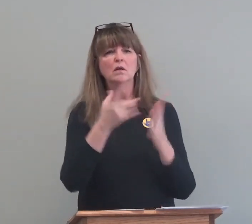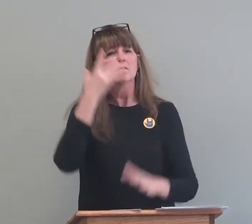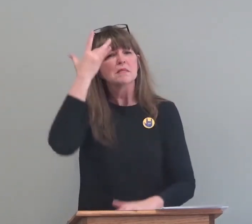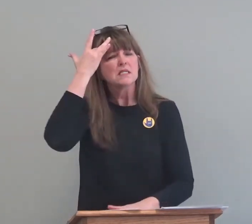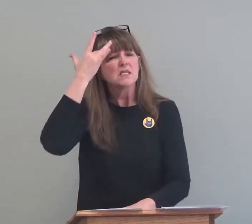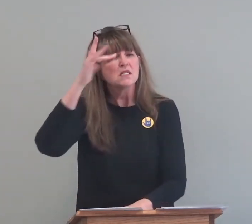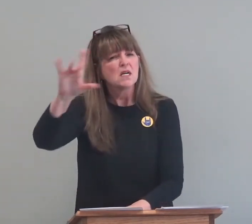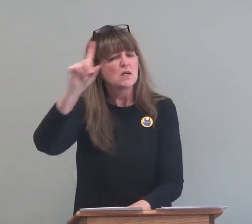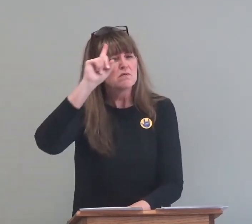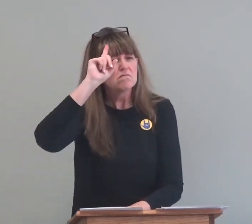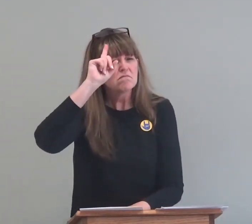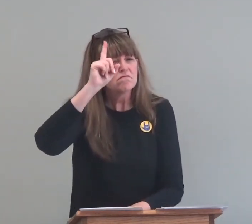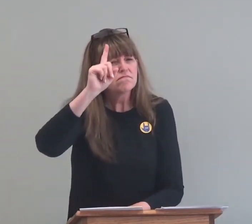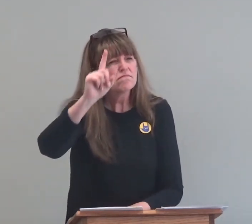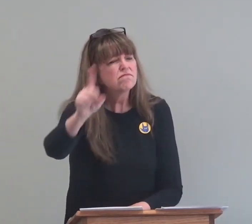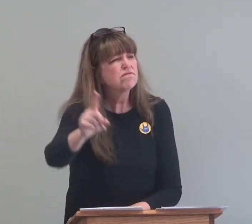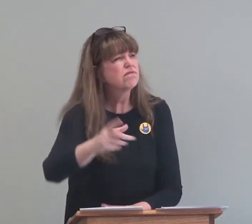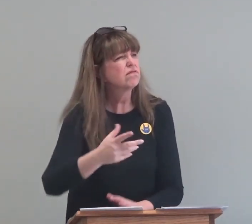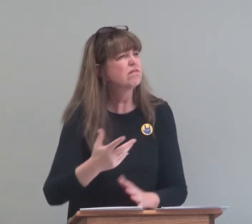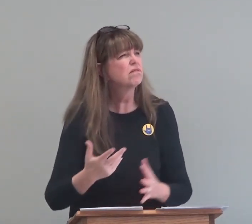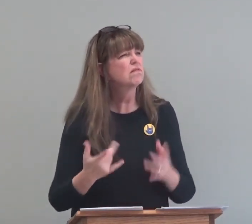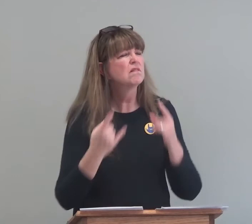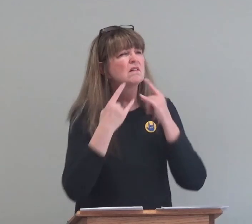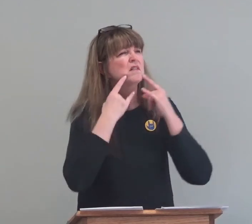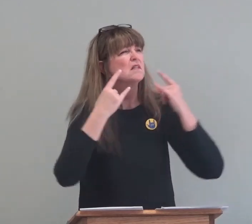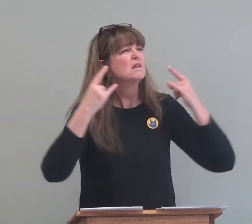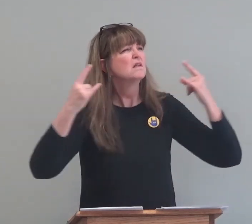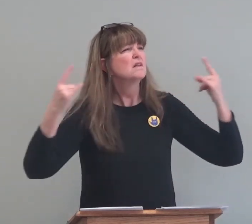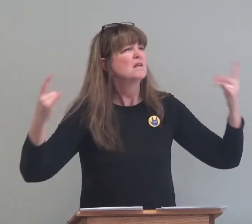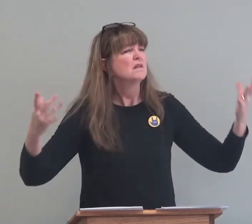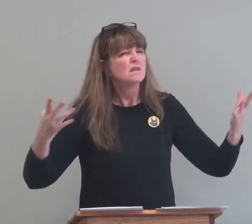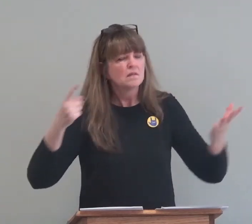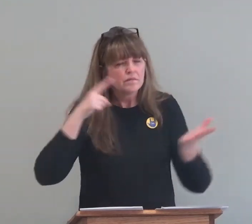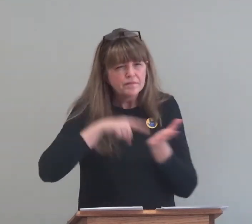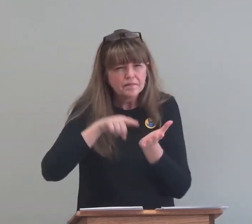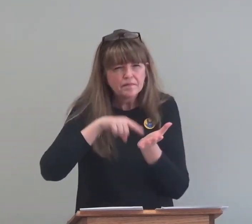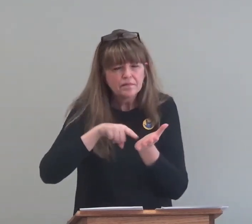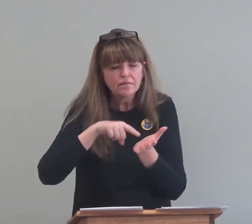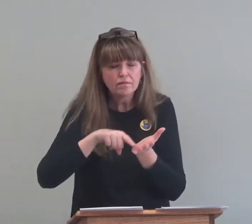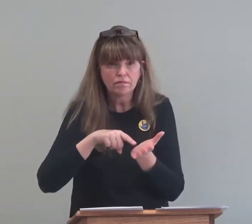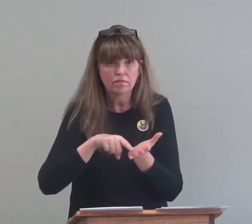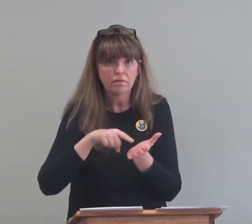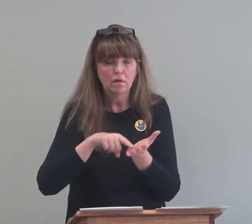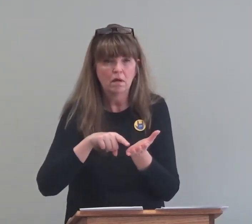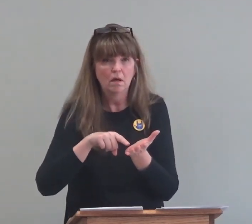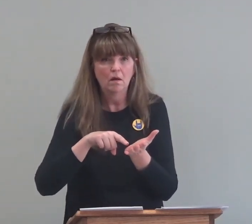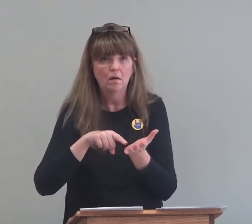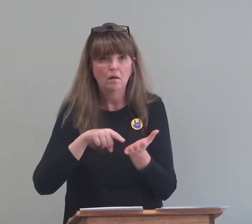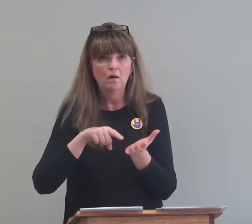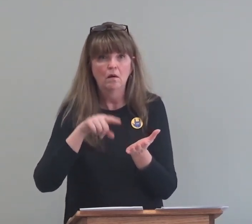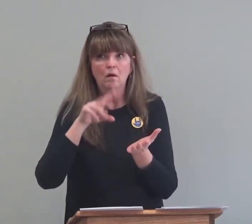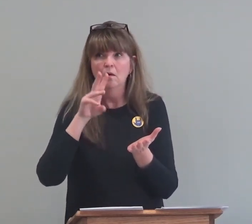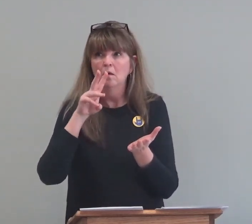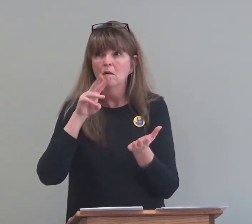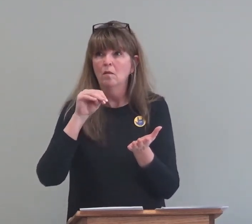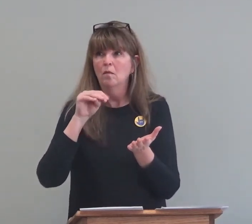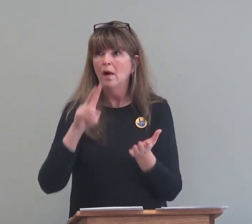Many people who don't believe Jesus are brilliant and renowned, but once they start to do the research,